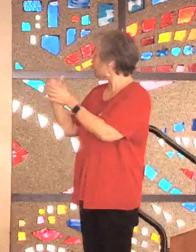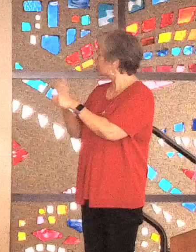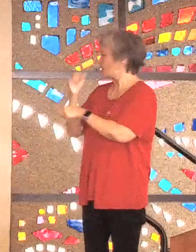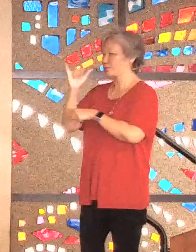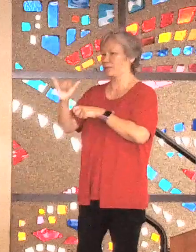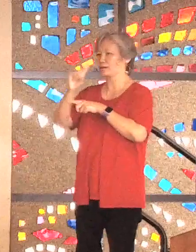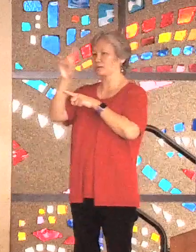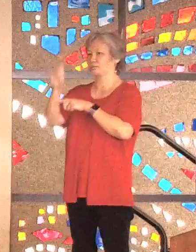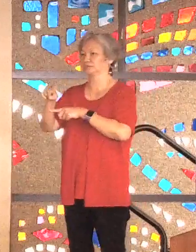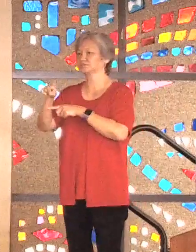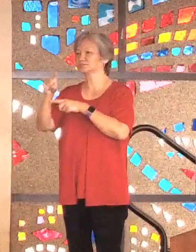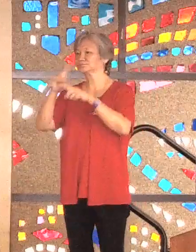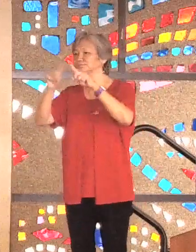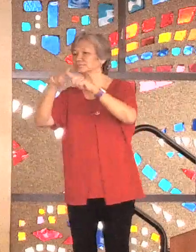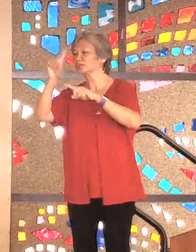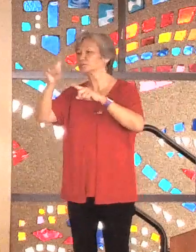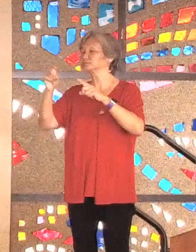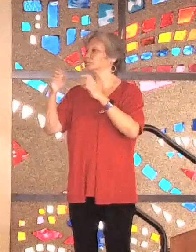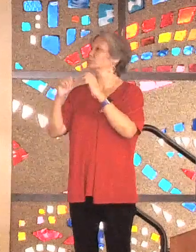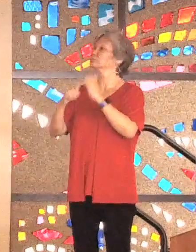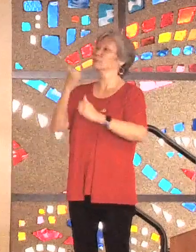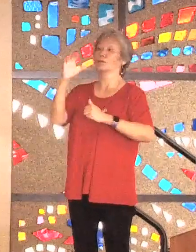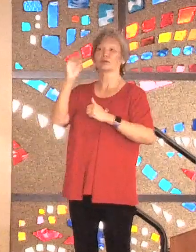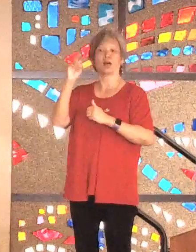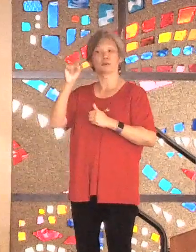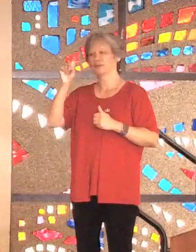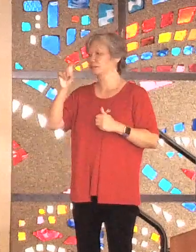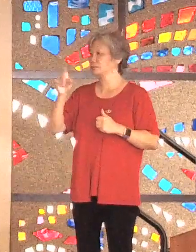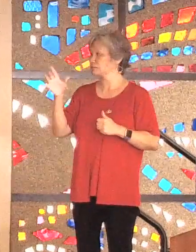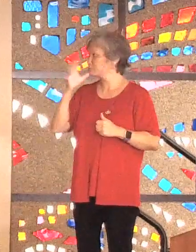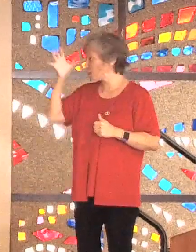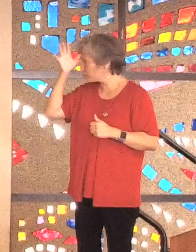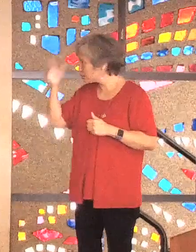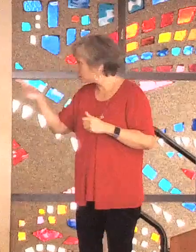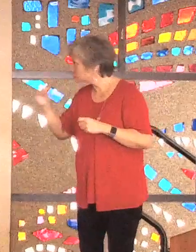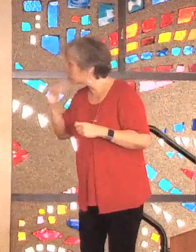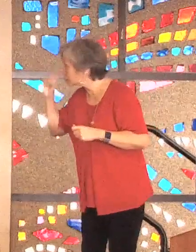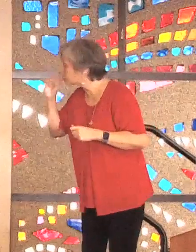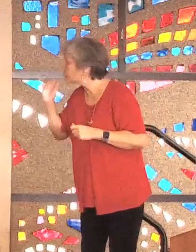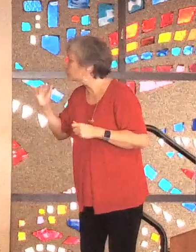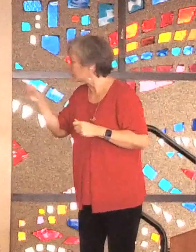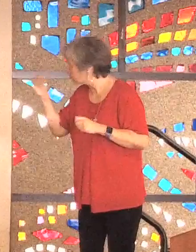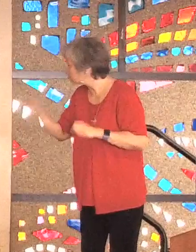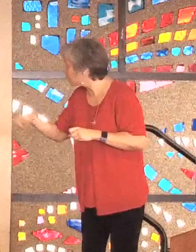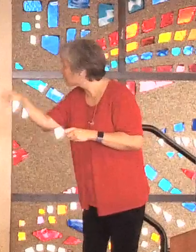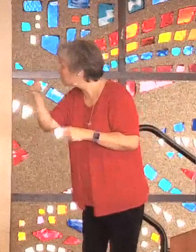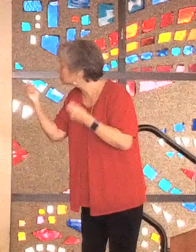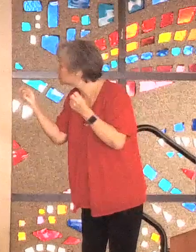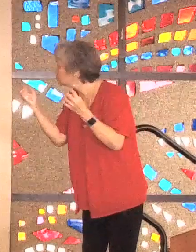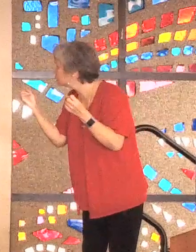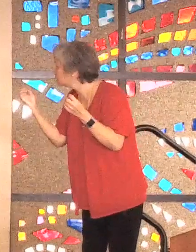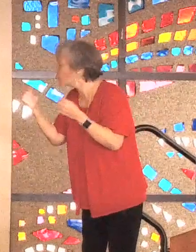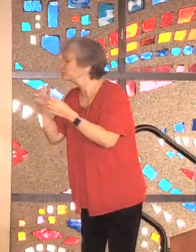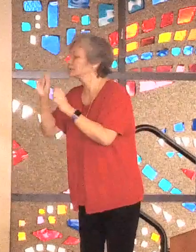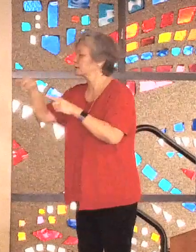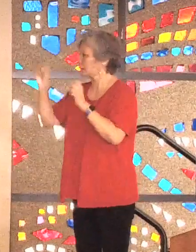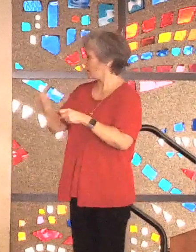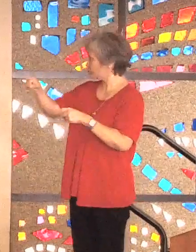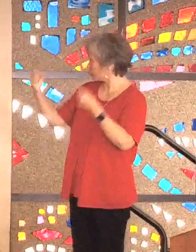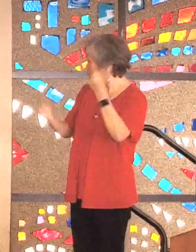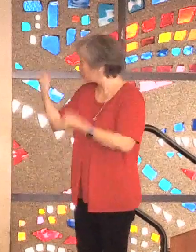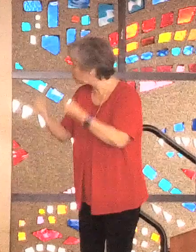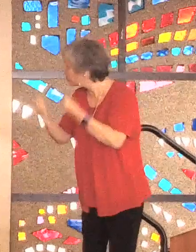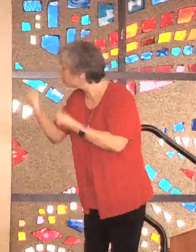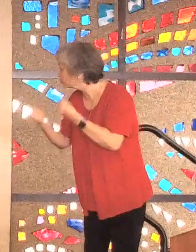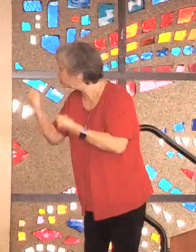I'm sure that you often get this question, and most common question, are your parents deaf? Wow. I